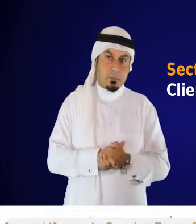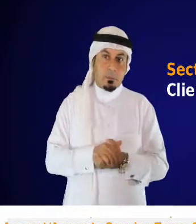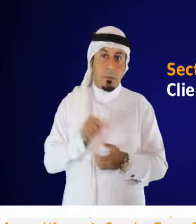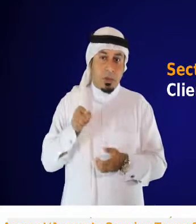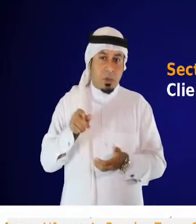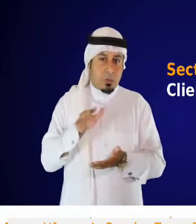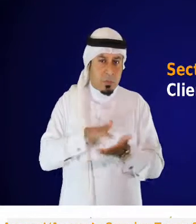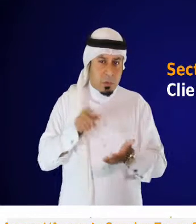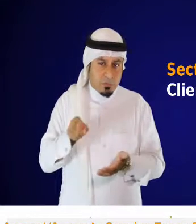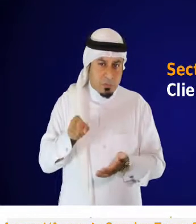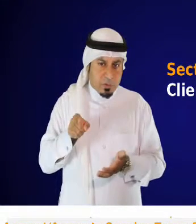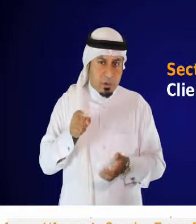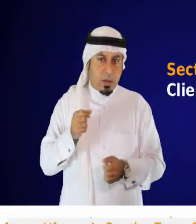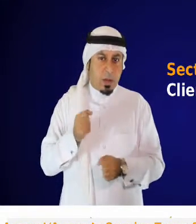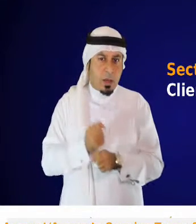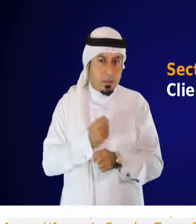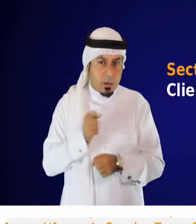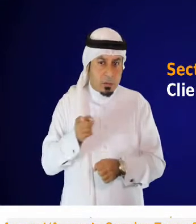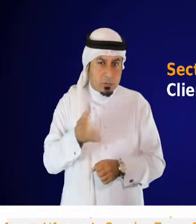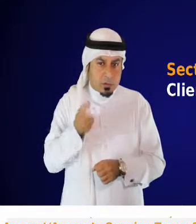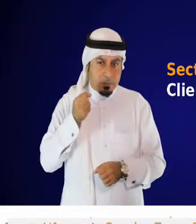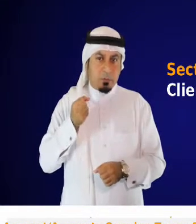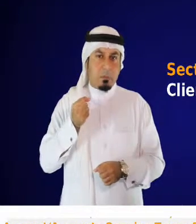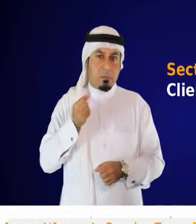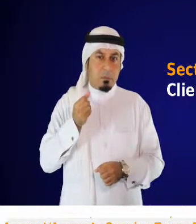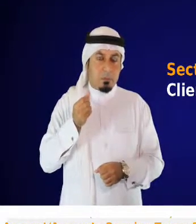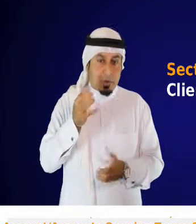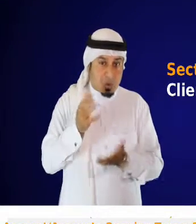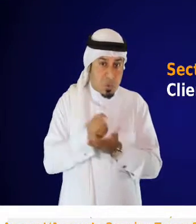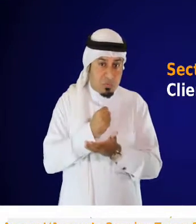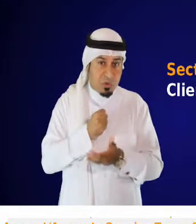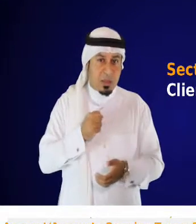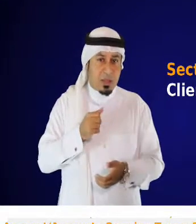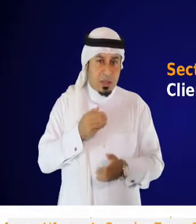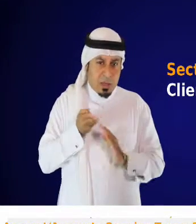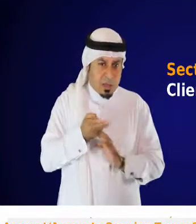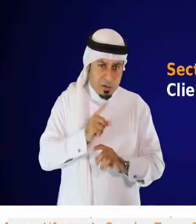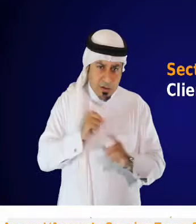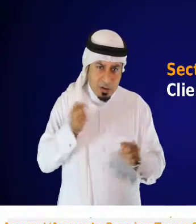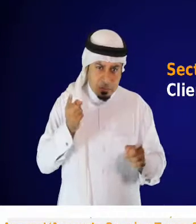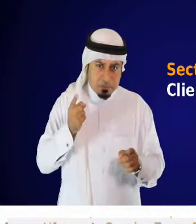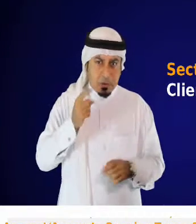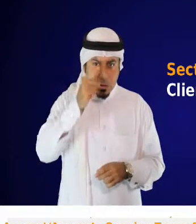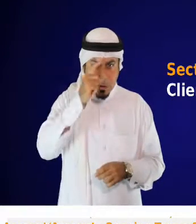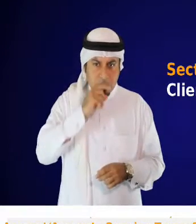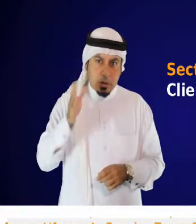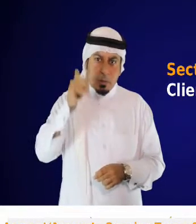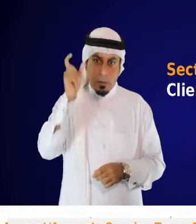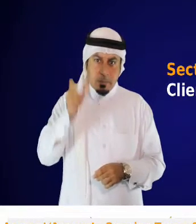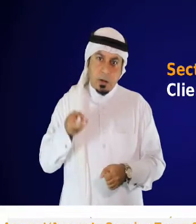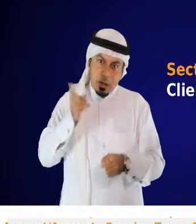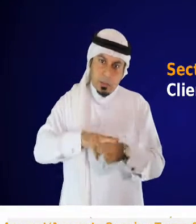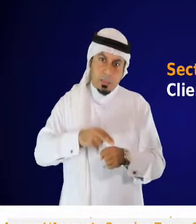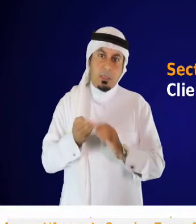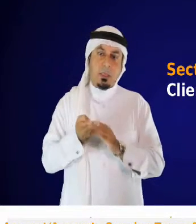is created, the customer is obliged to bring the account within its limit immediately along with interests.